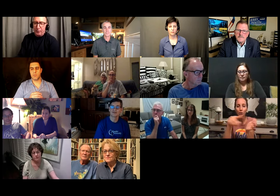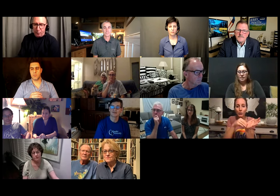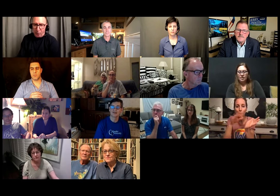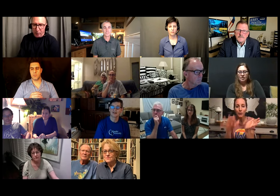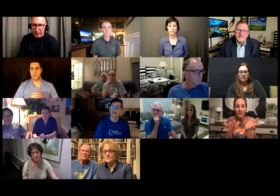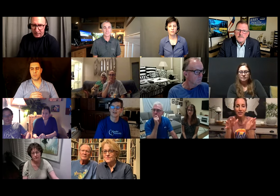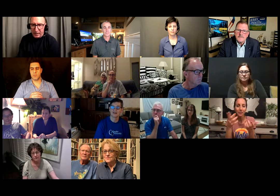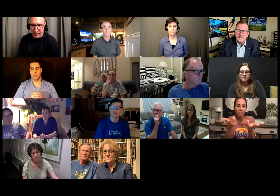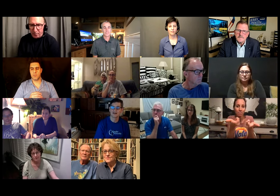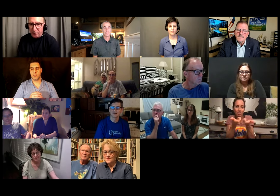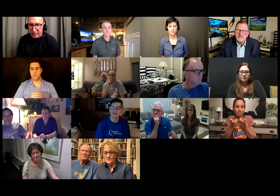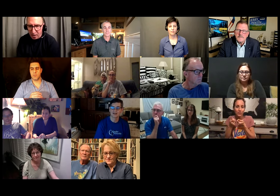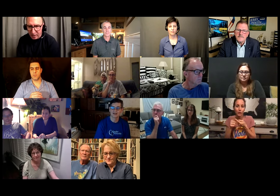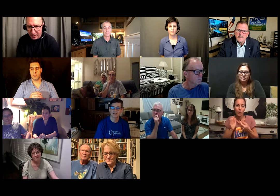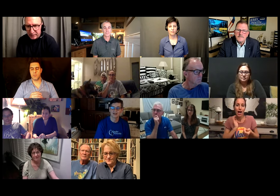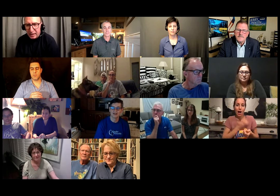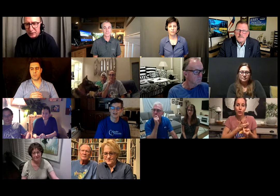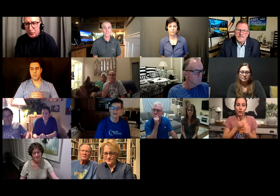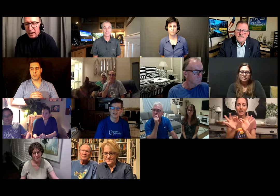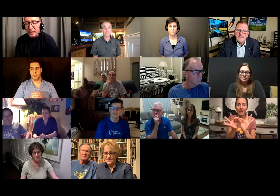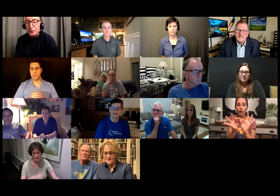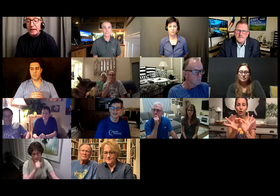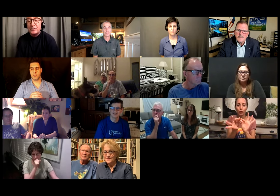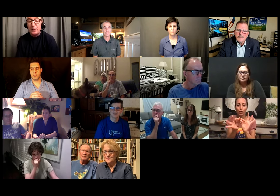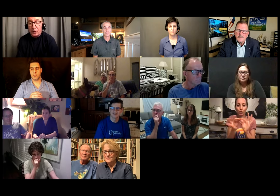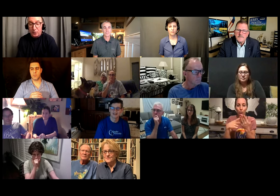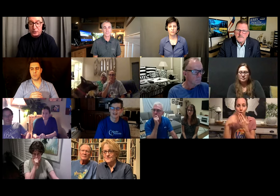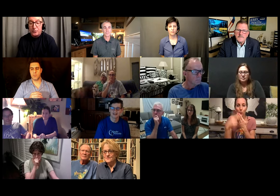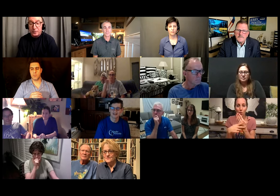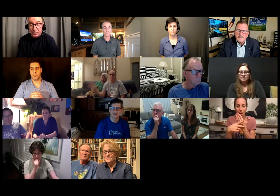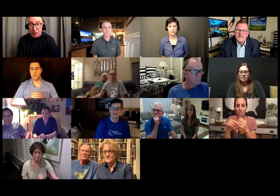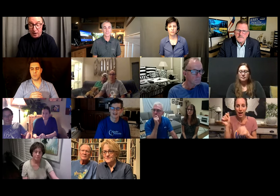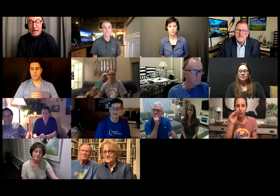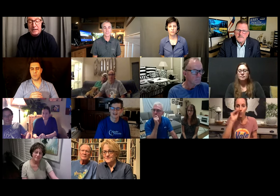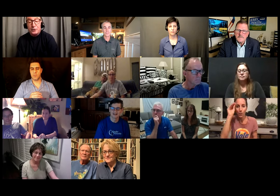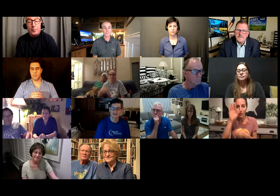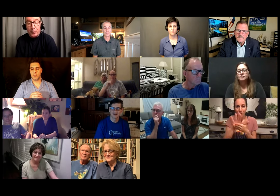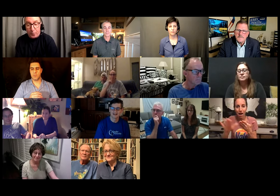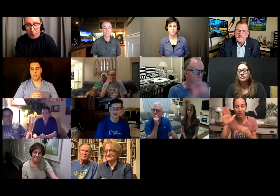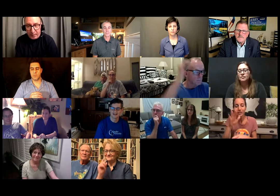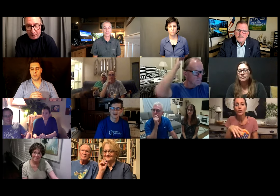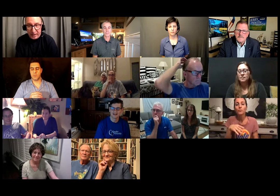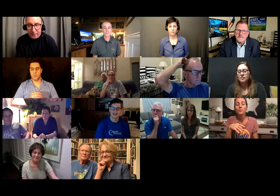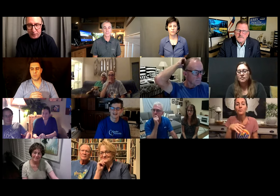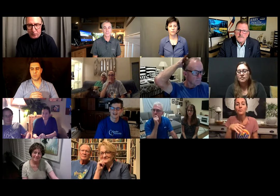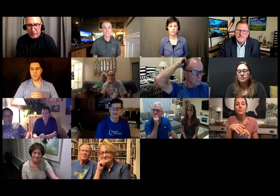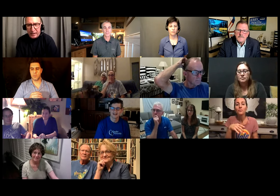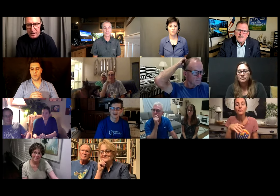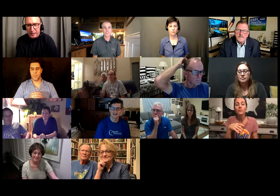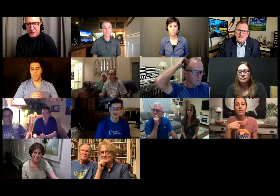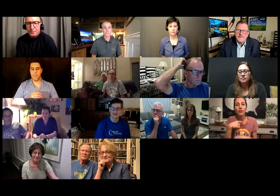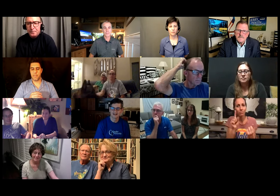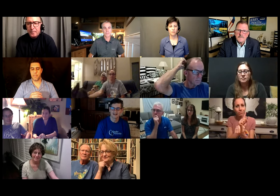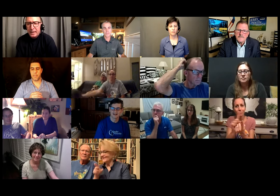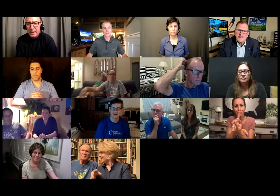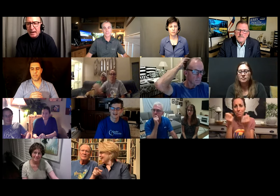sign language programs throughout the counties to try and attract some of those students to our interpreter program that we have at Ohlone